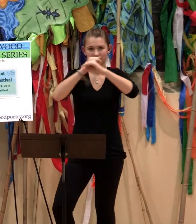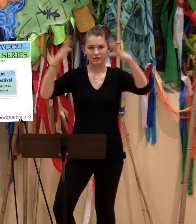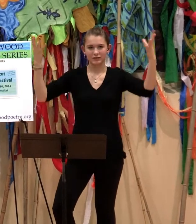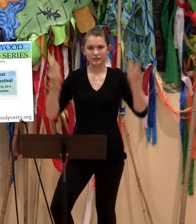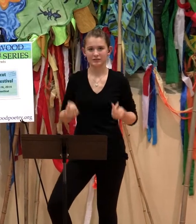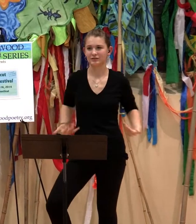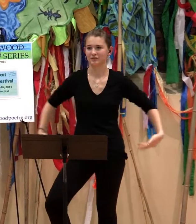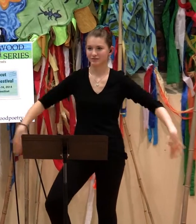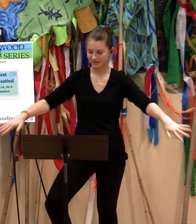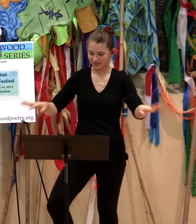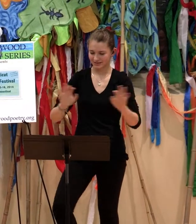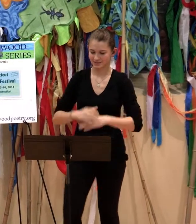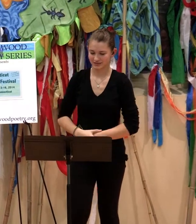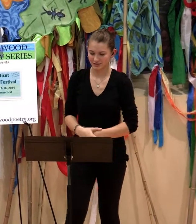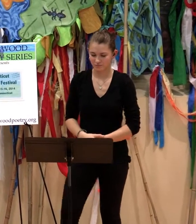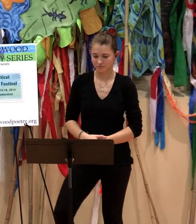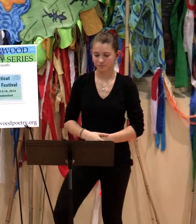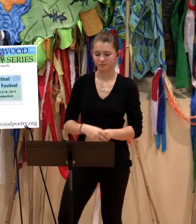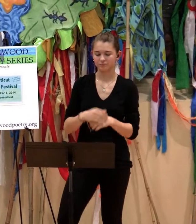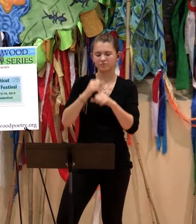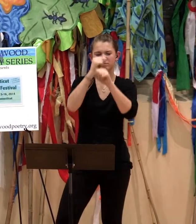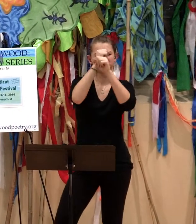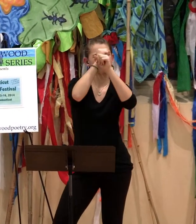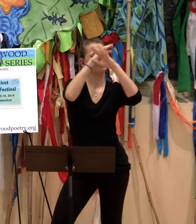My next poem is entitled Dreamy Field.